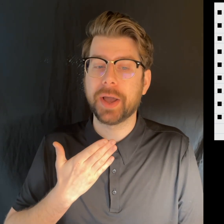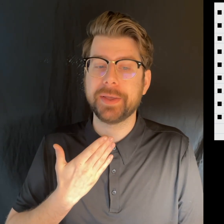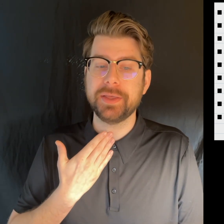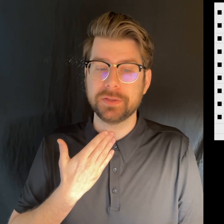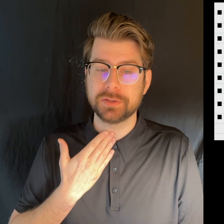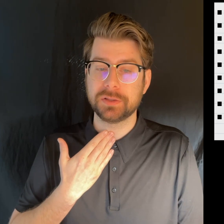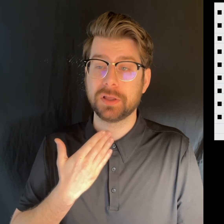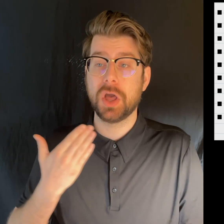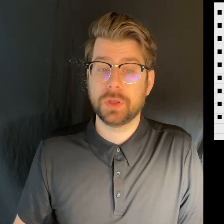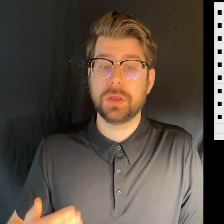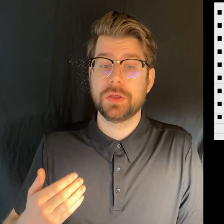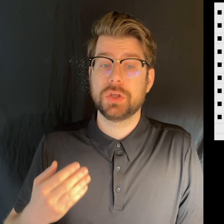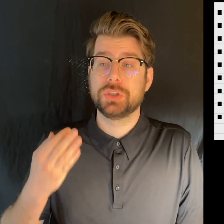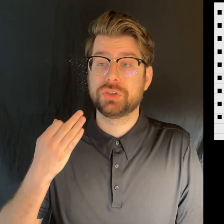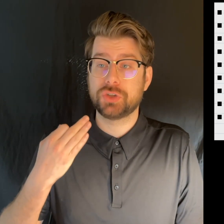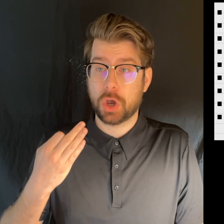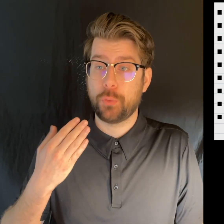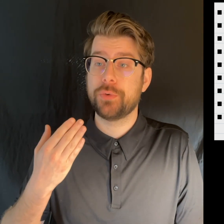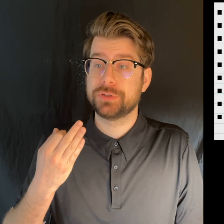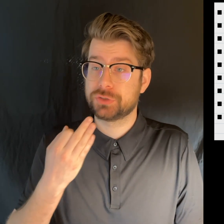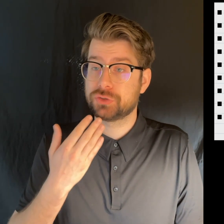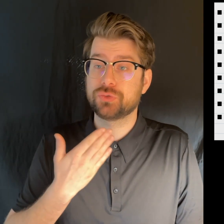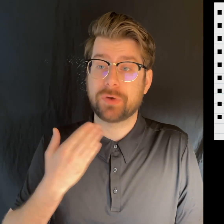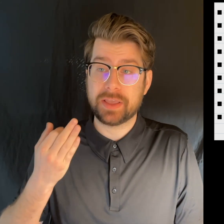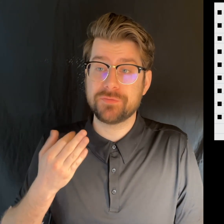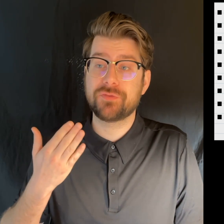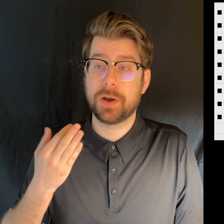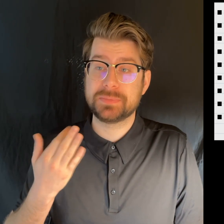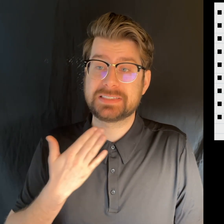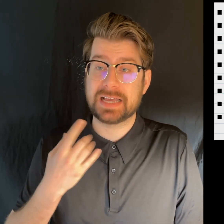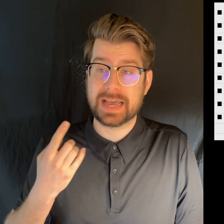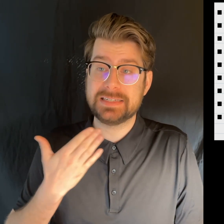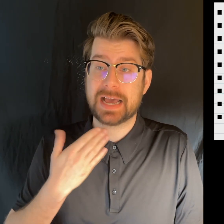ahoy. So straight from side down,